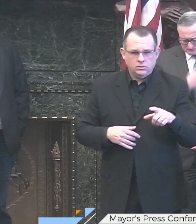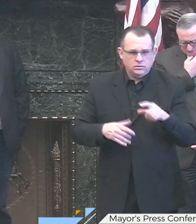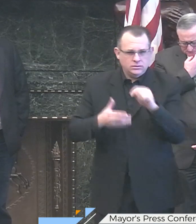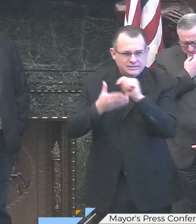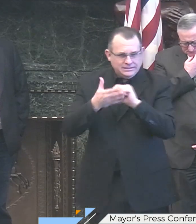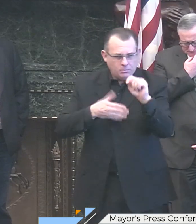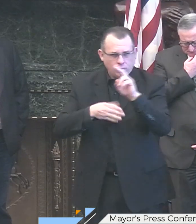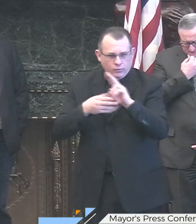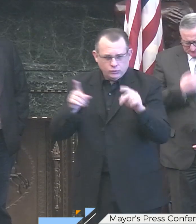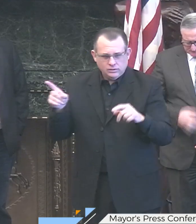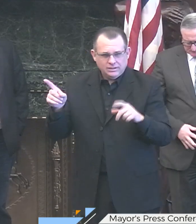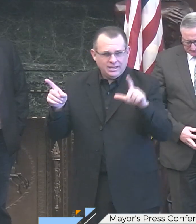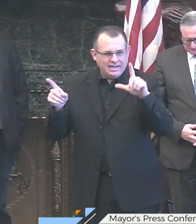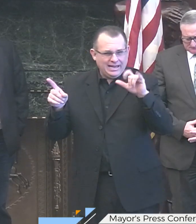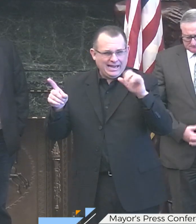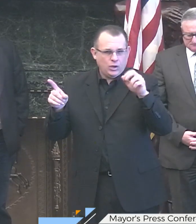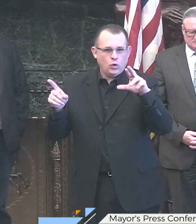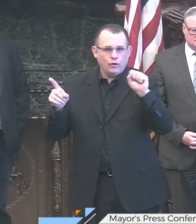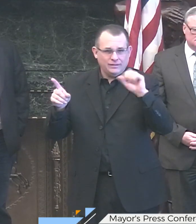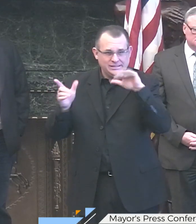Center, that implies that